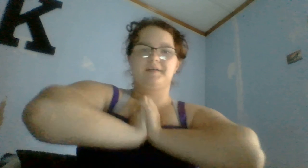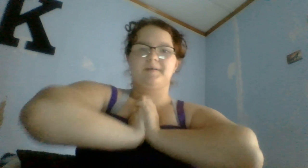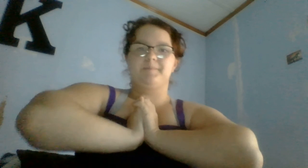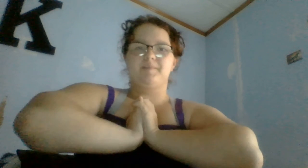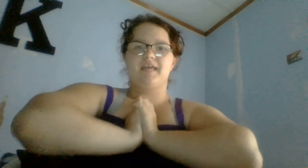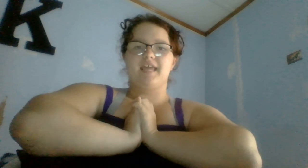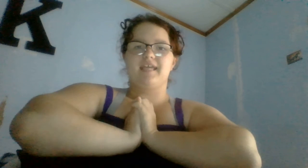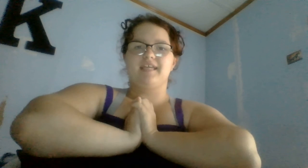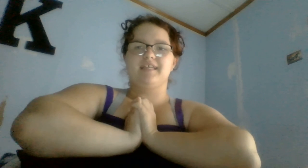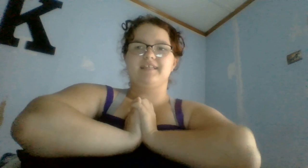um and